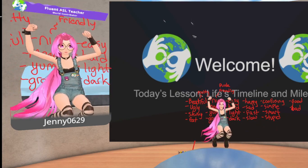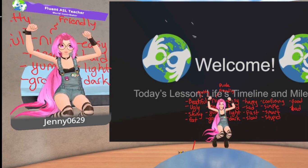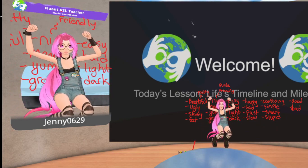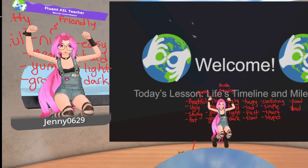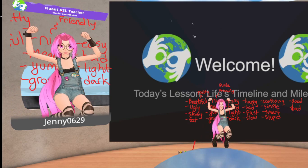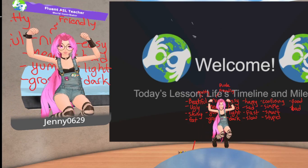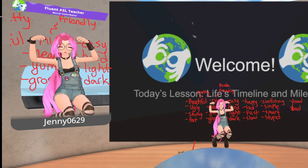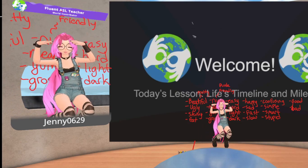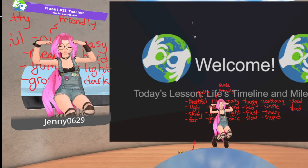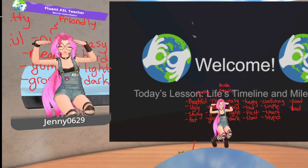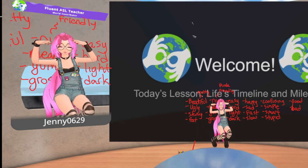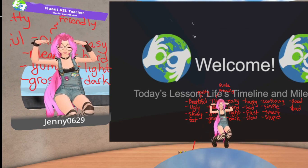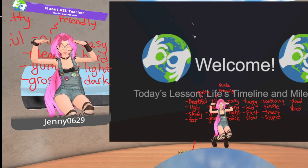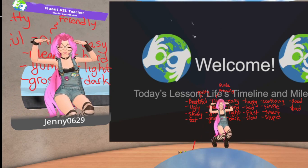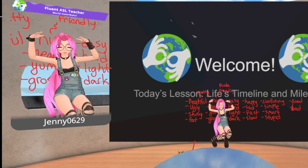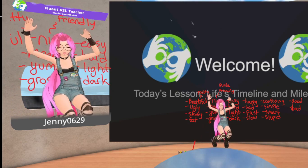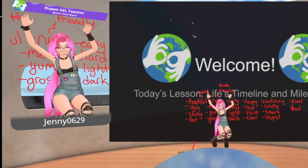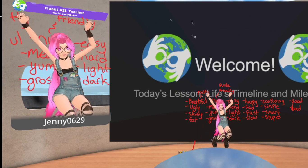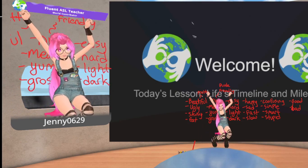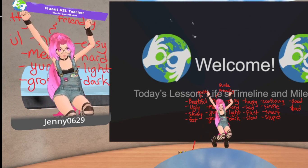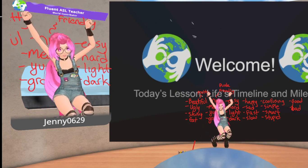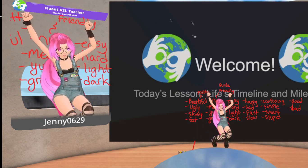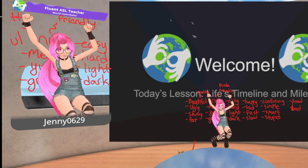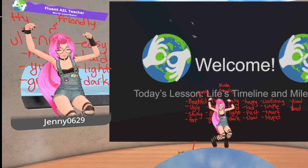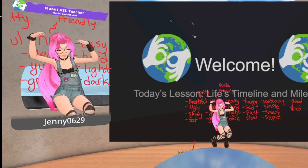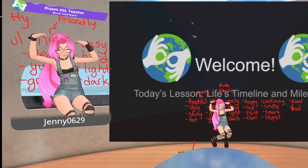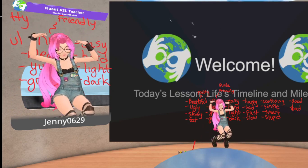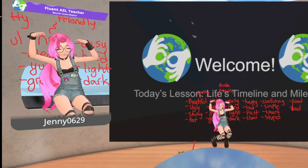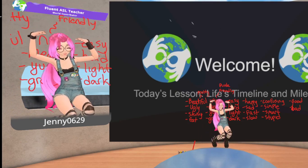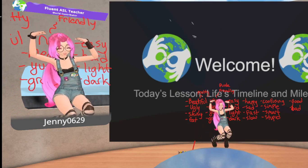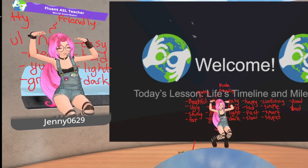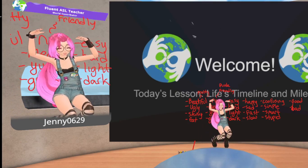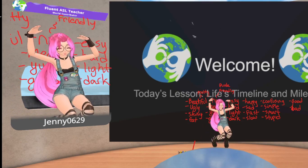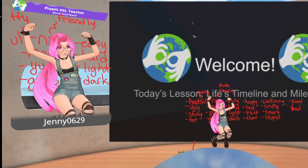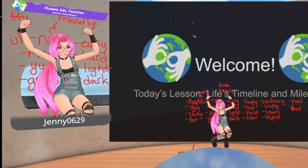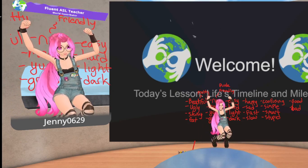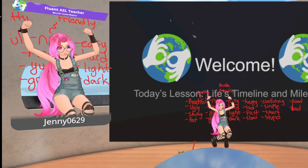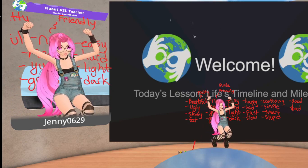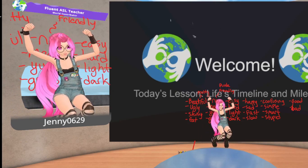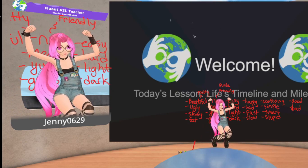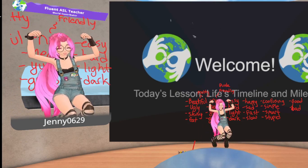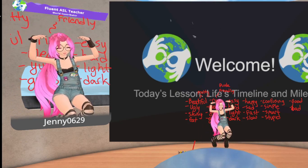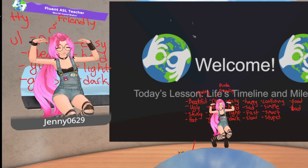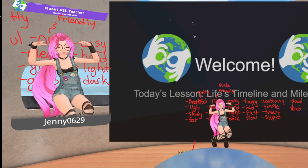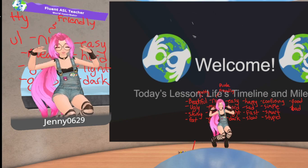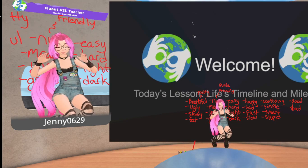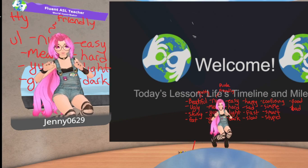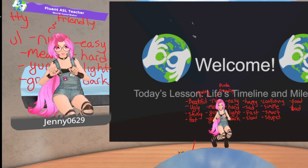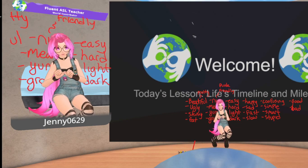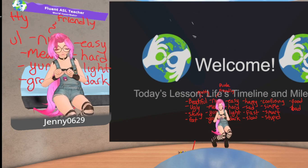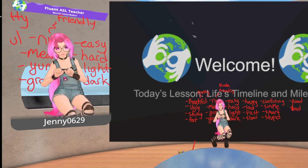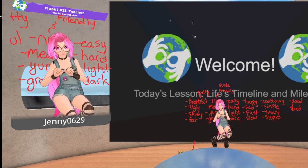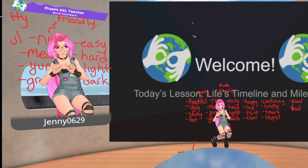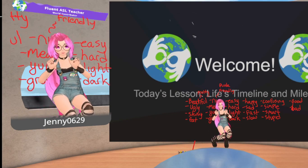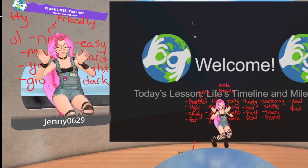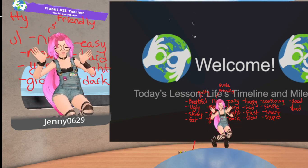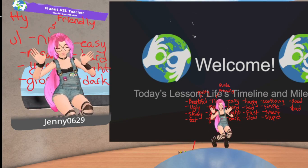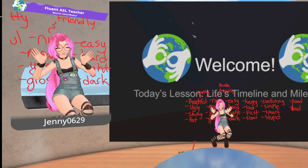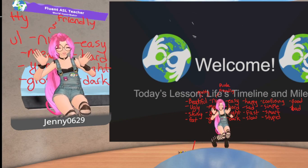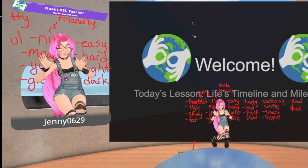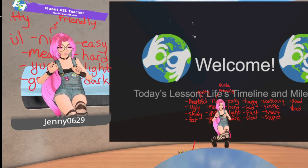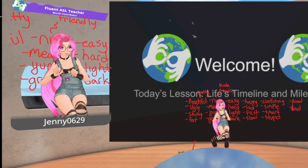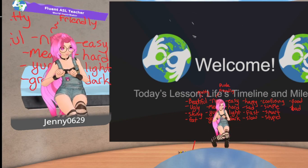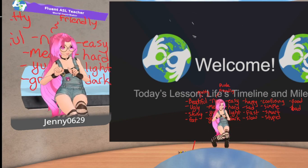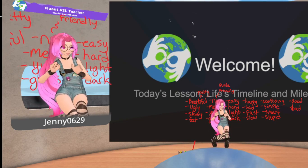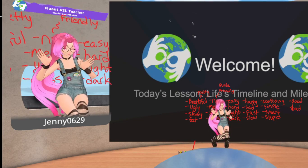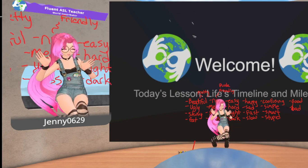There's light. Like there's a light above you. You turn it on. It's shining on you. Light. You might see